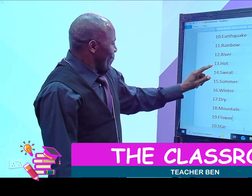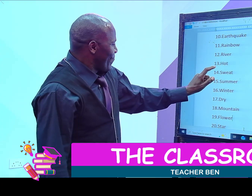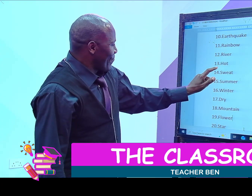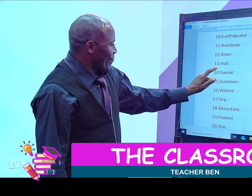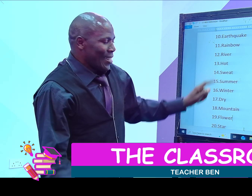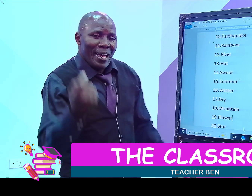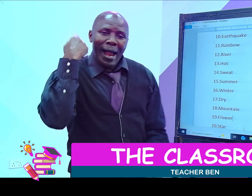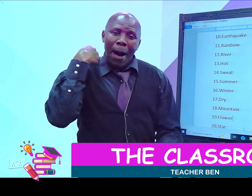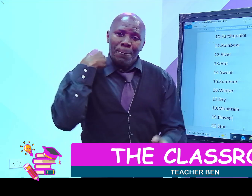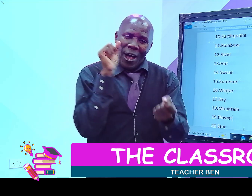Number 13,